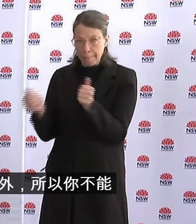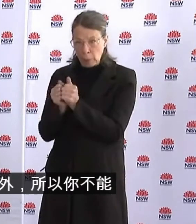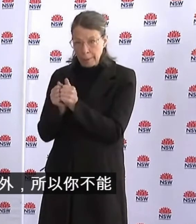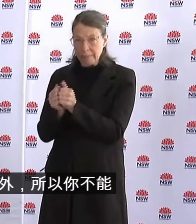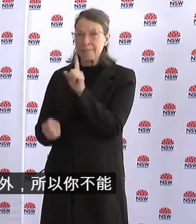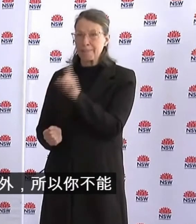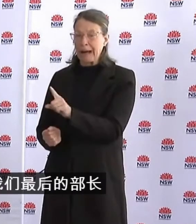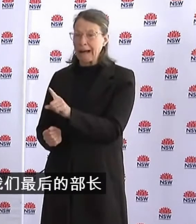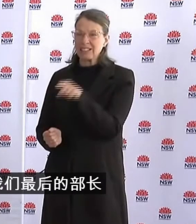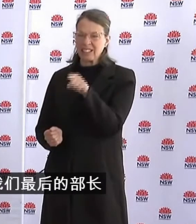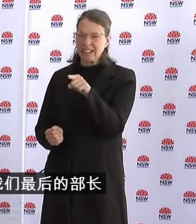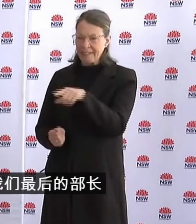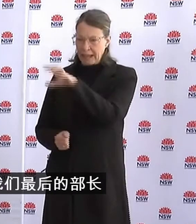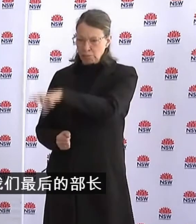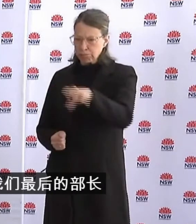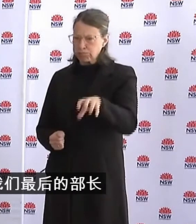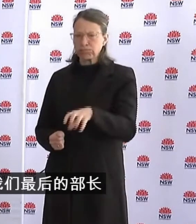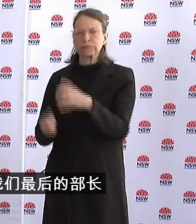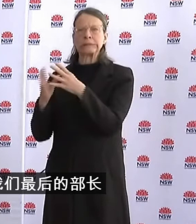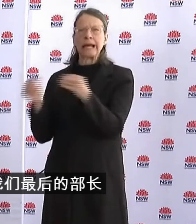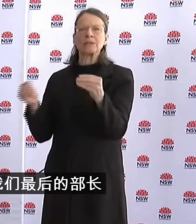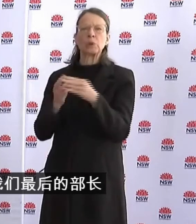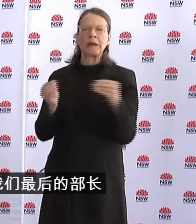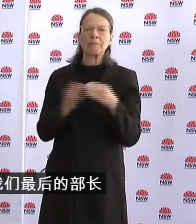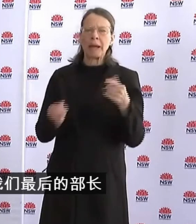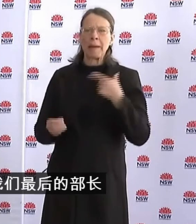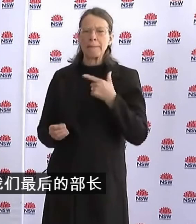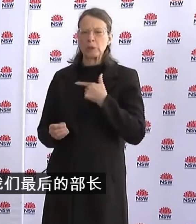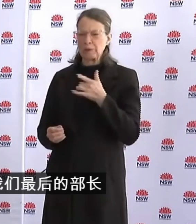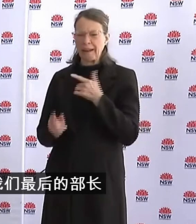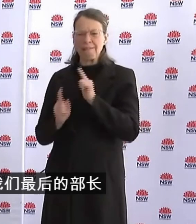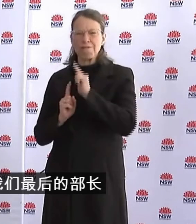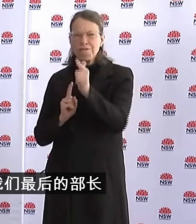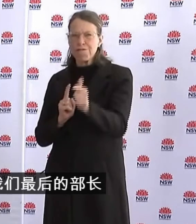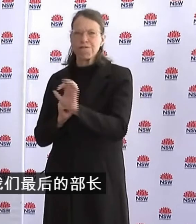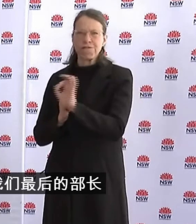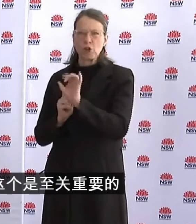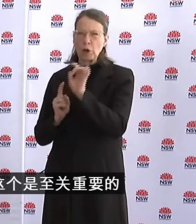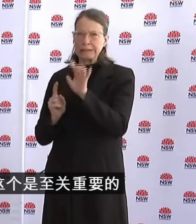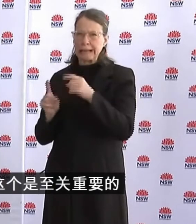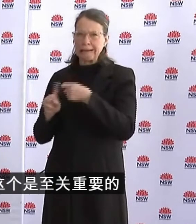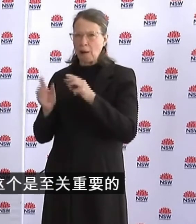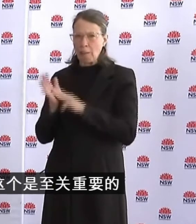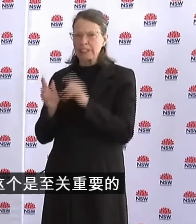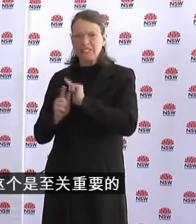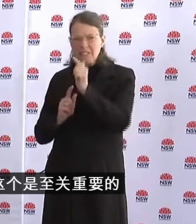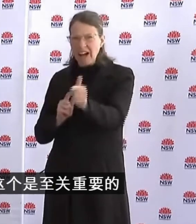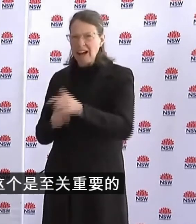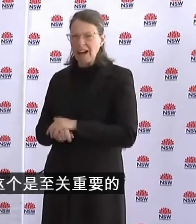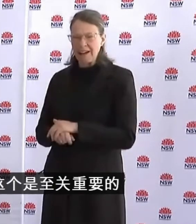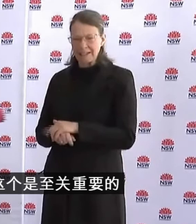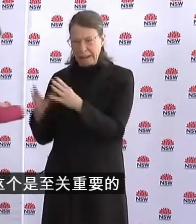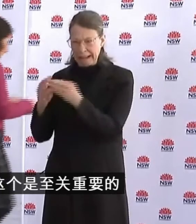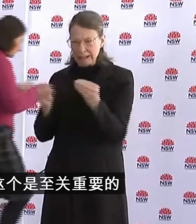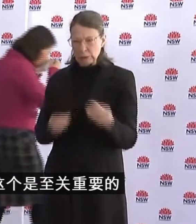10-kilometre radius, therefore you can't come to our practice to get your jab. Is that... I'll ask Minister Hazzard to answer that question. Because, yeah, it's